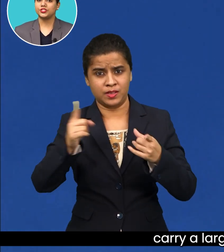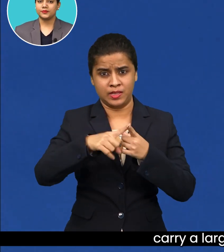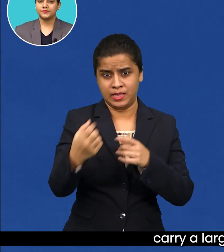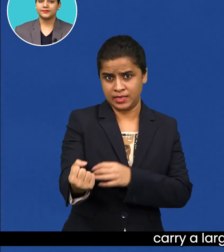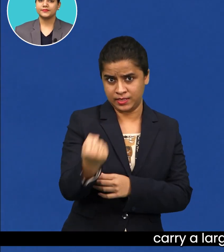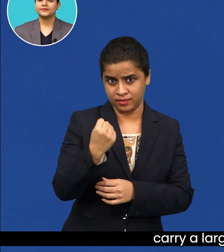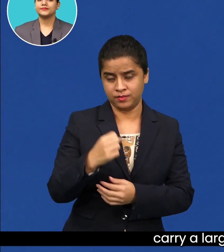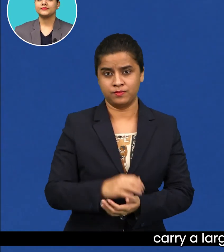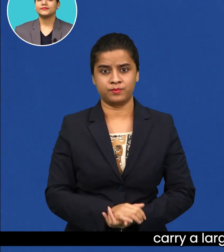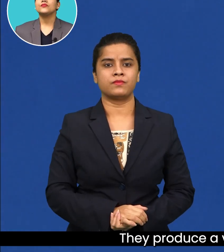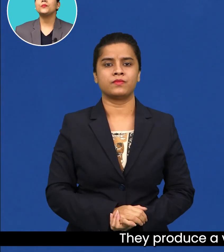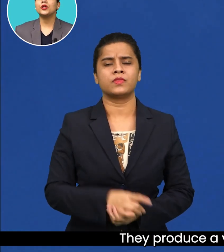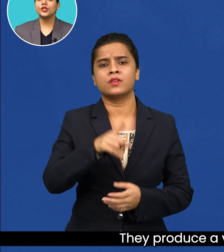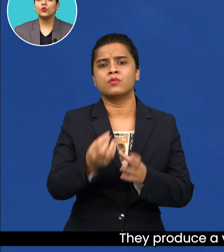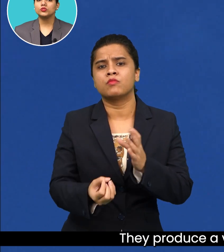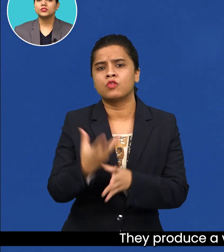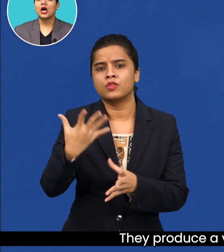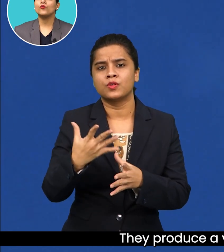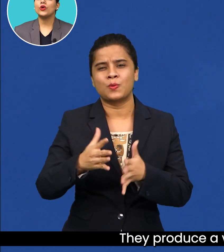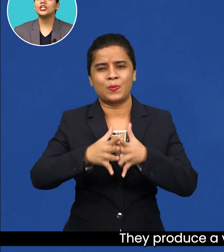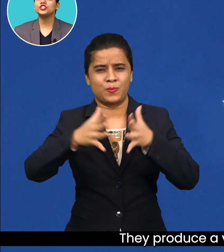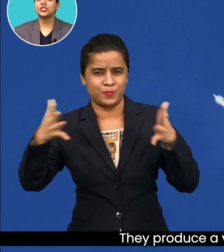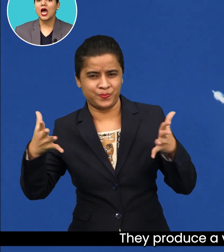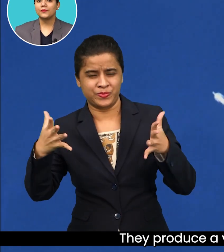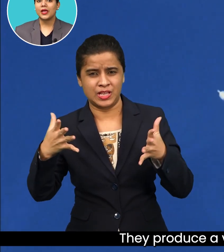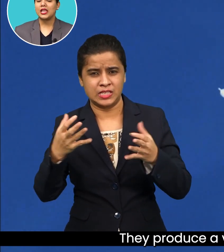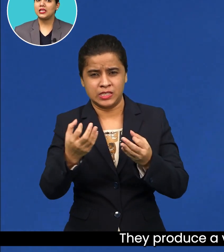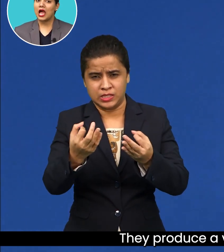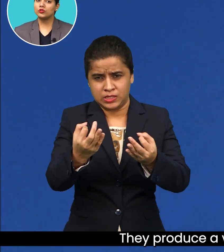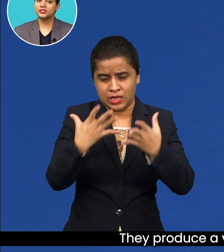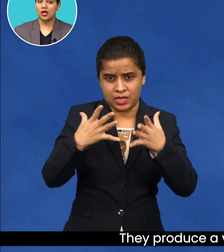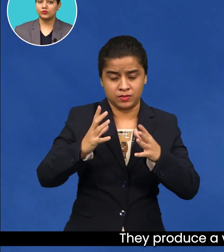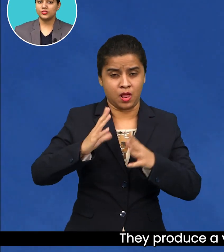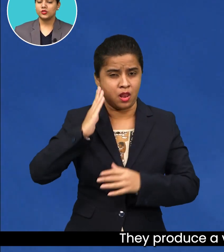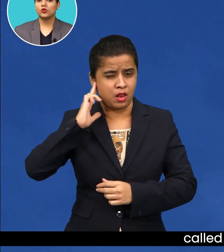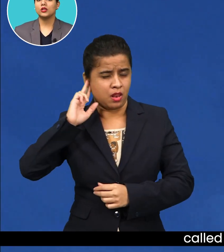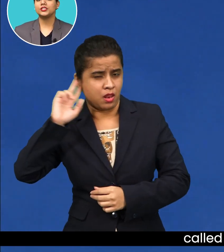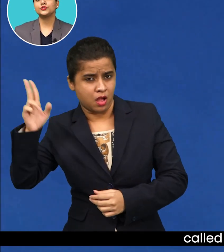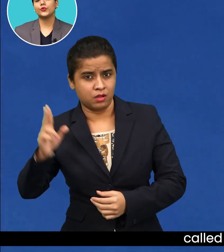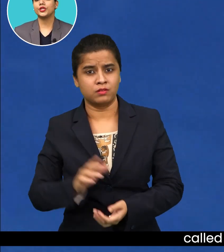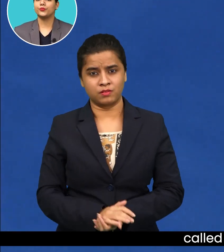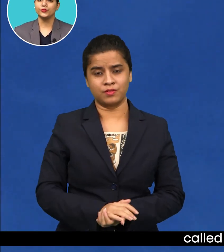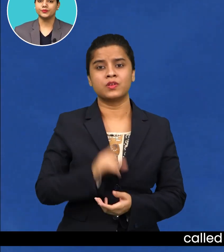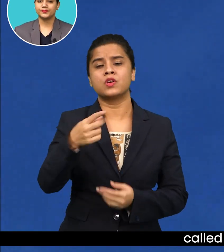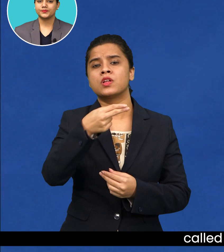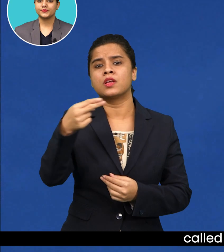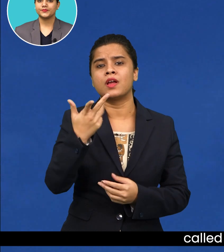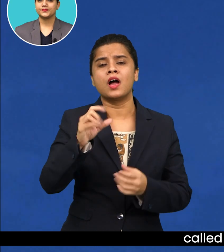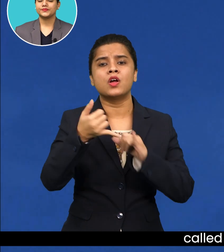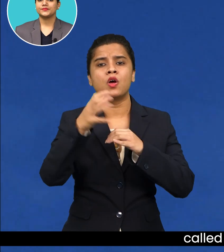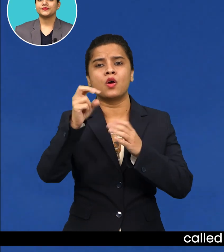energy. They produce a very sharp and loud sound called the sonic boom.